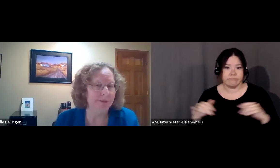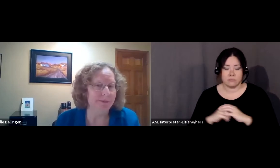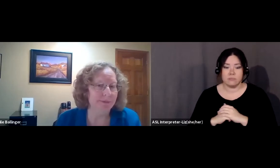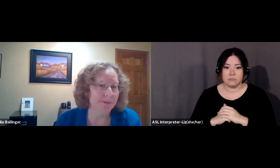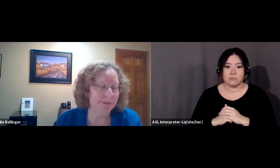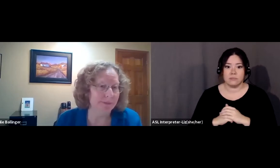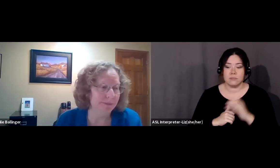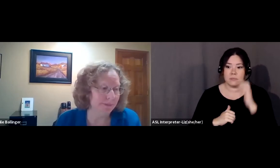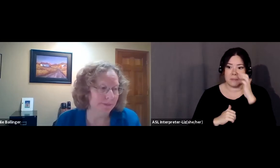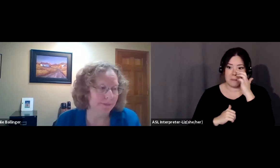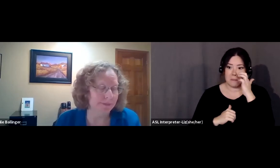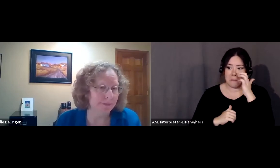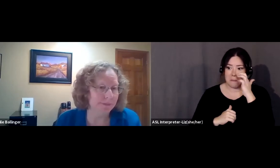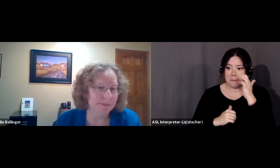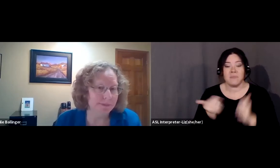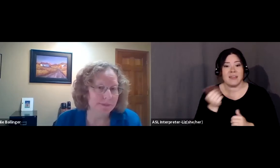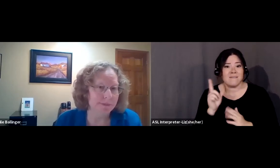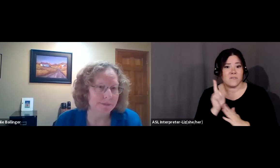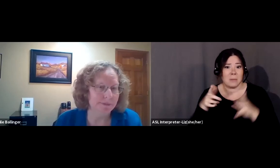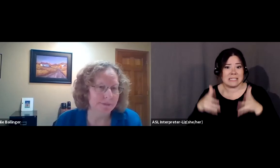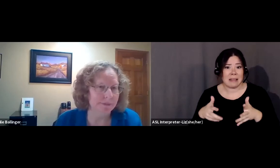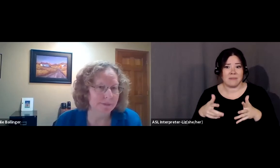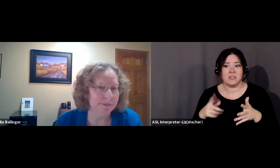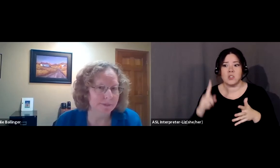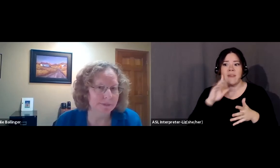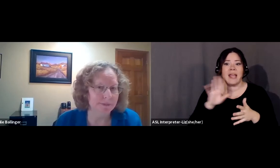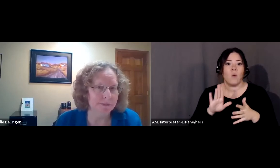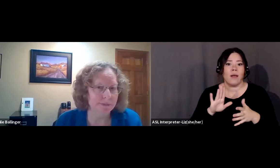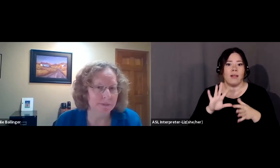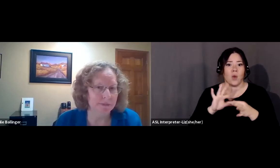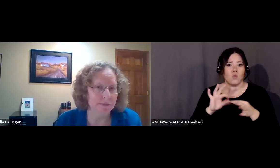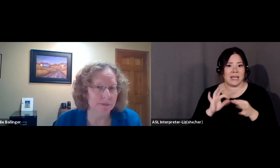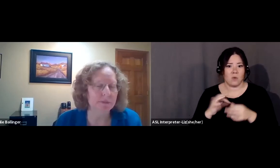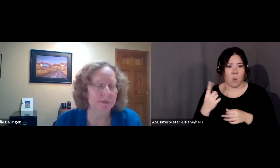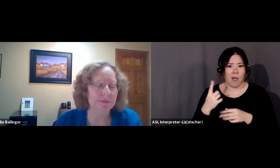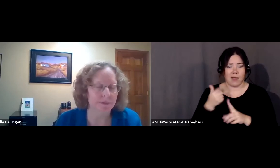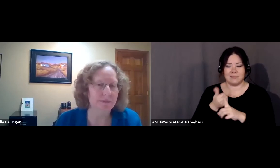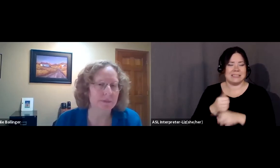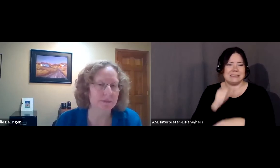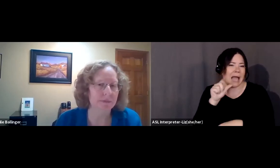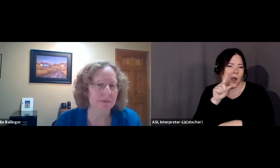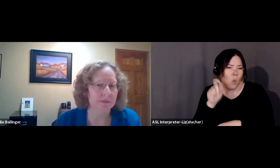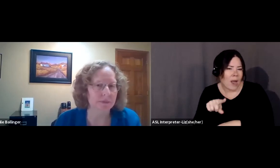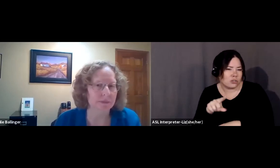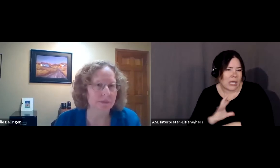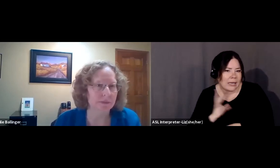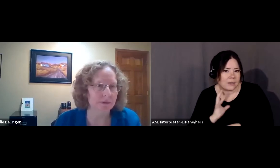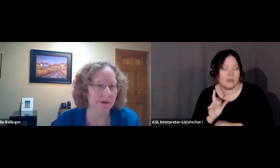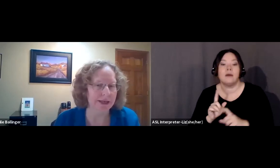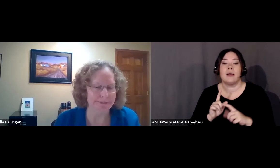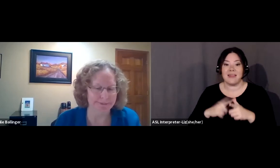All right, we have a few minutes left, so I'm thinking I'm going to read one that isn't really a question, and then we'll do the final